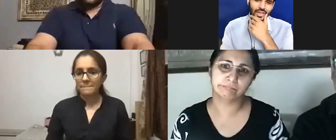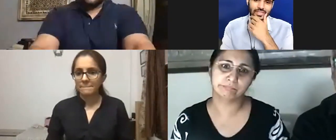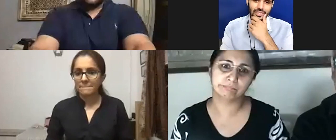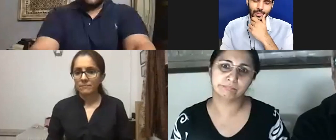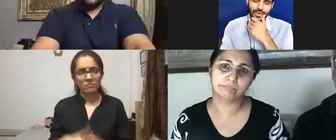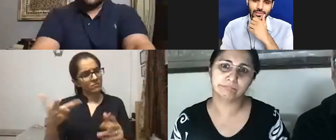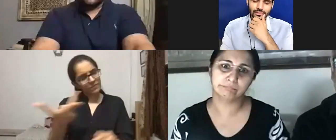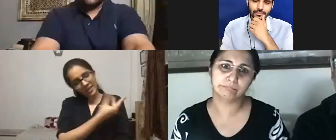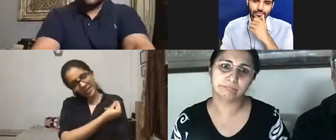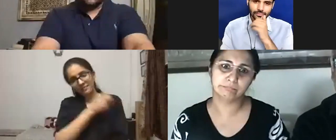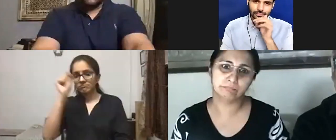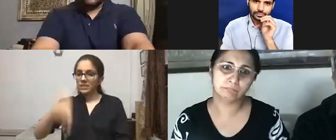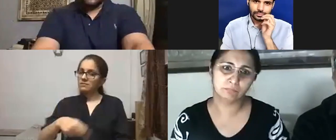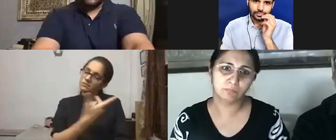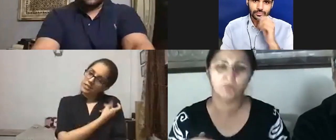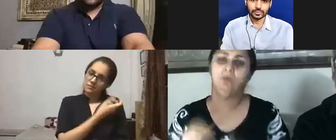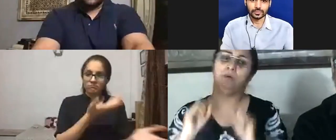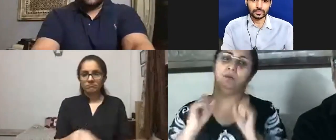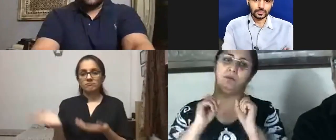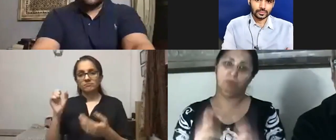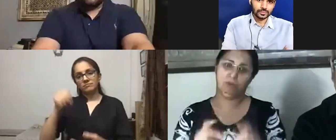You can take the vaccine.